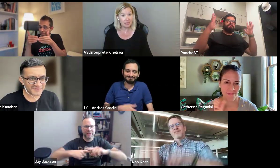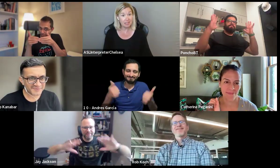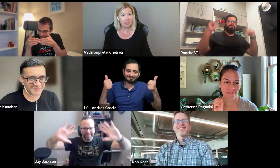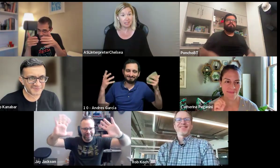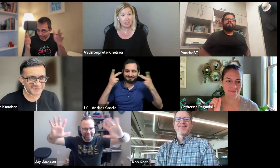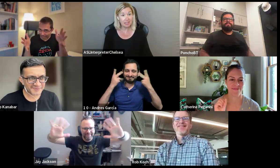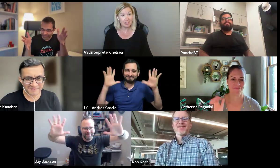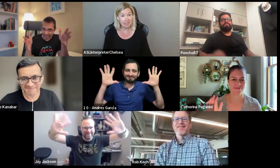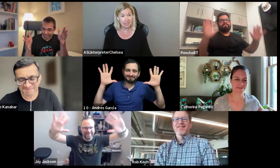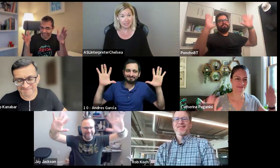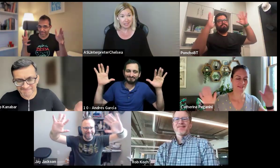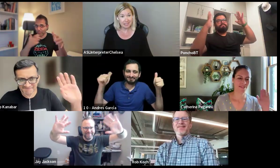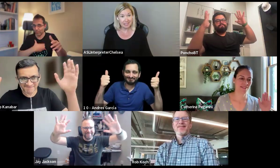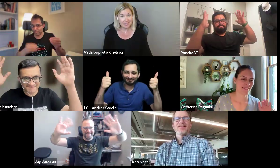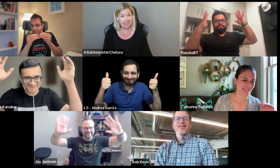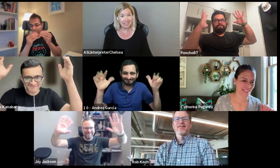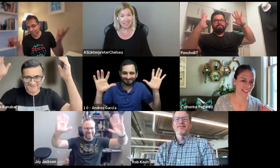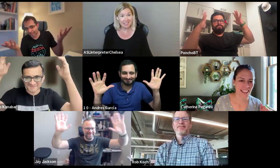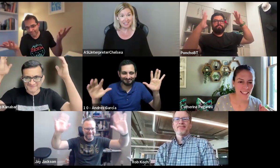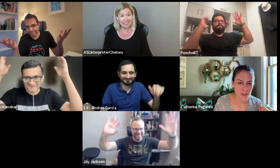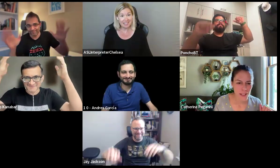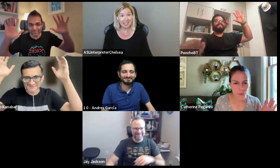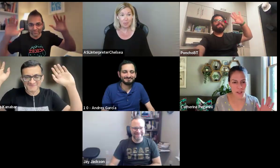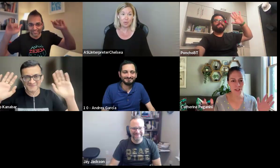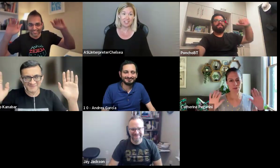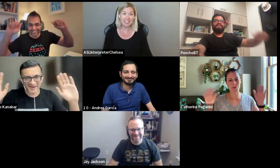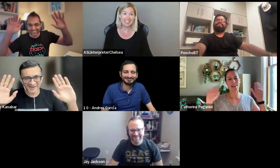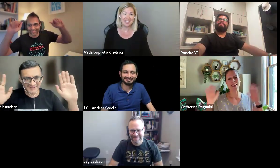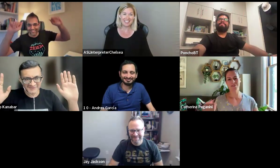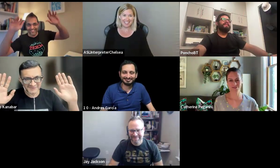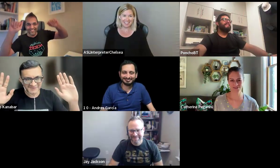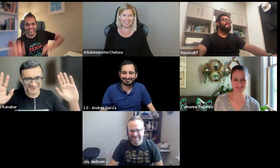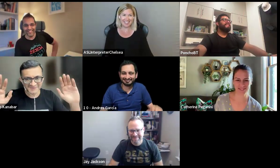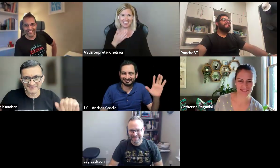And thanks to the interpreters. Bye.